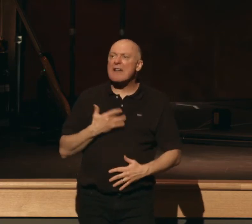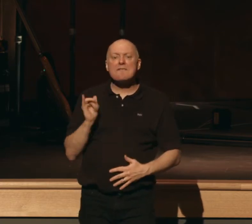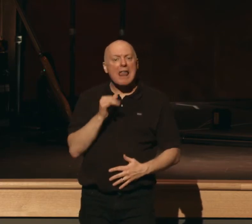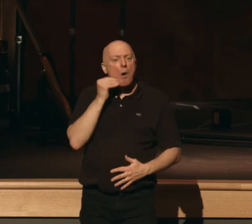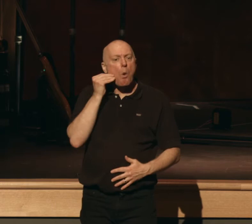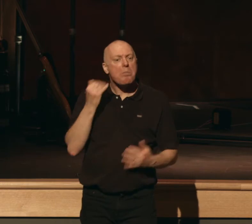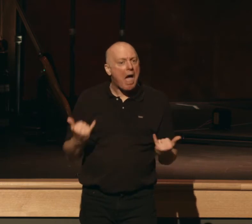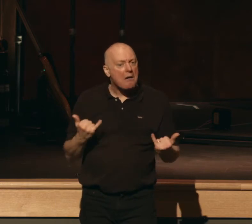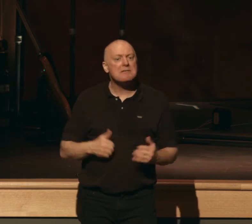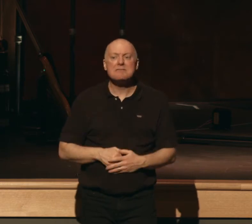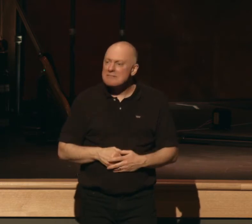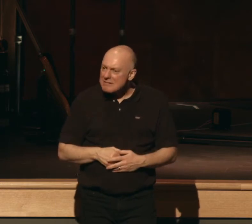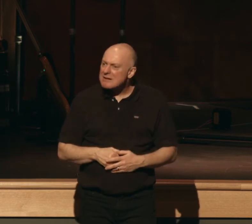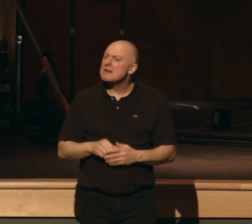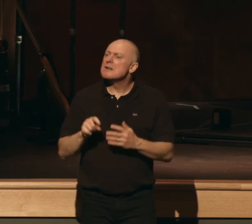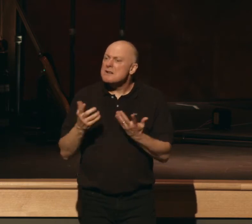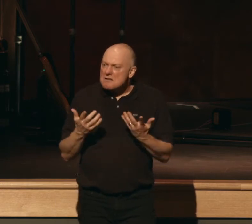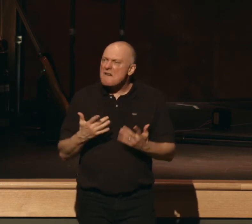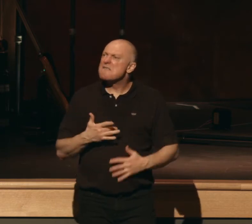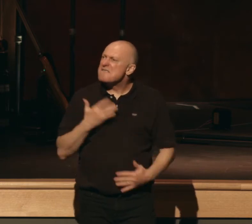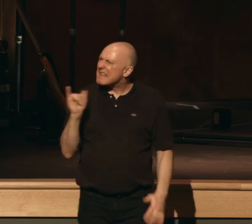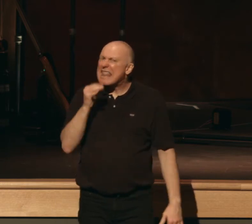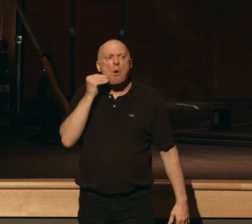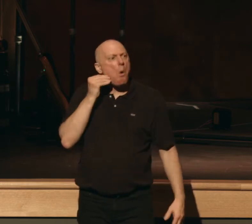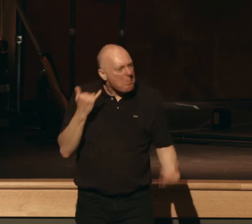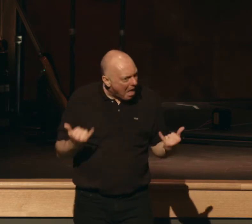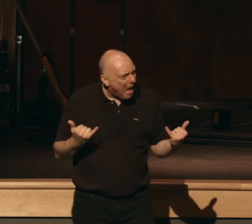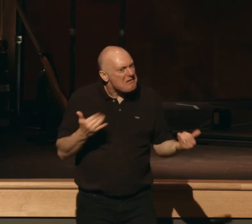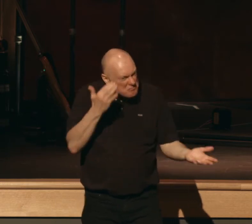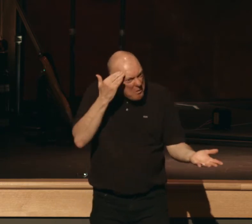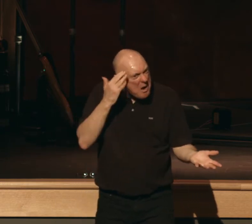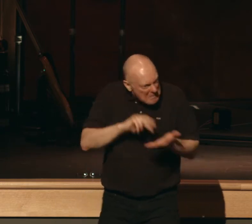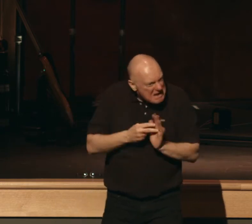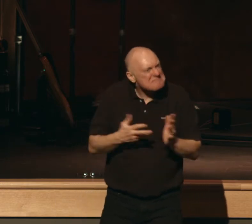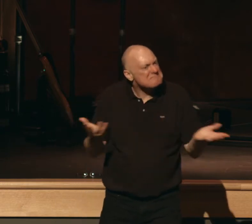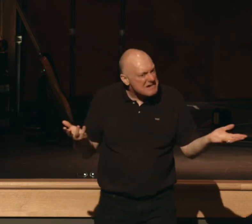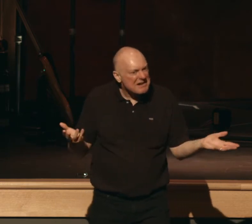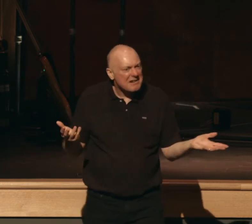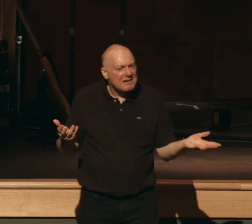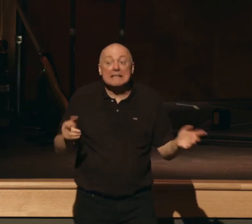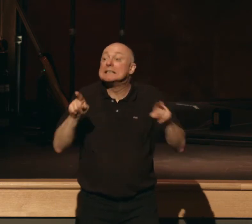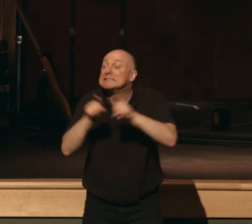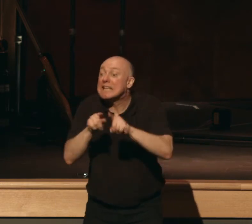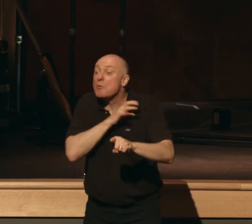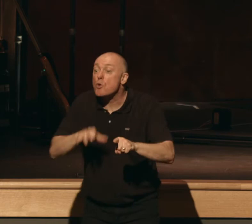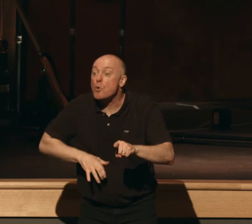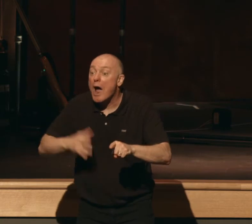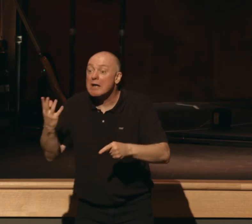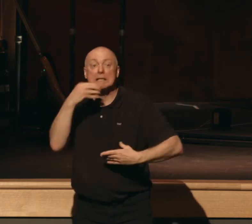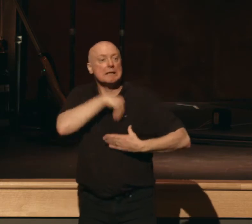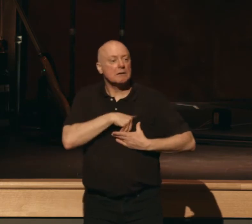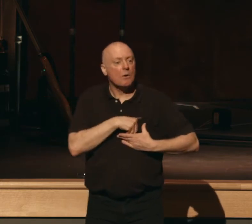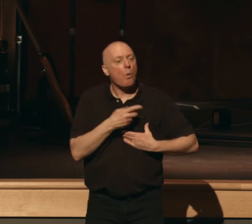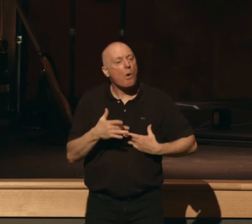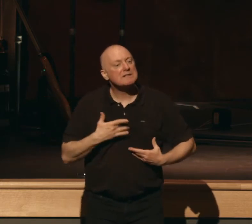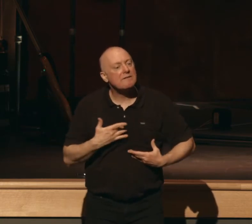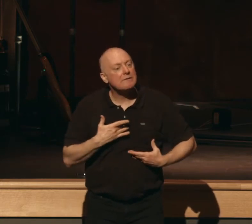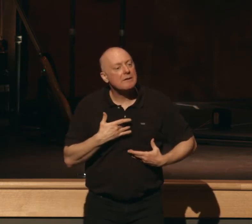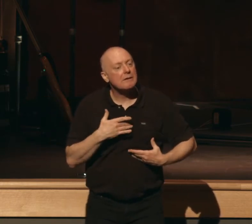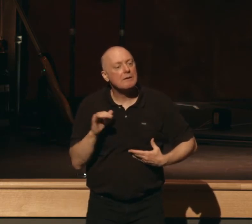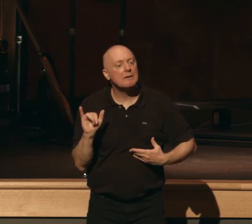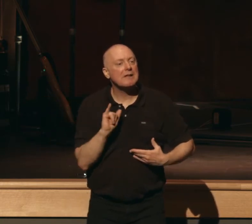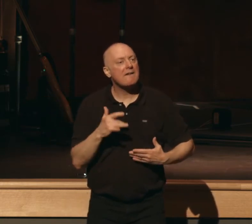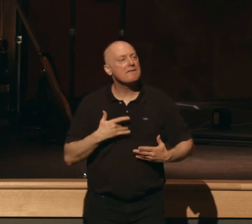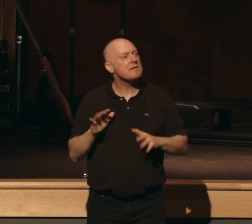home. This is kind of feeling like home, you know? And that's what Christ wants to say about us.